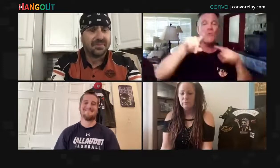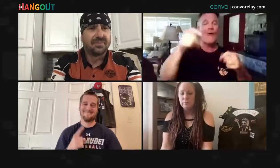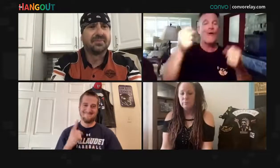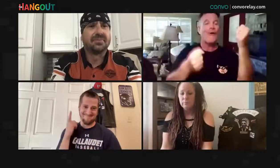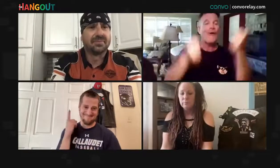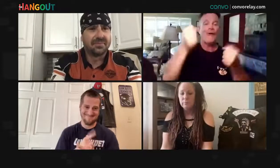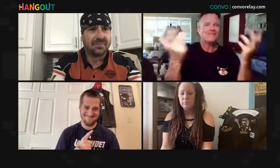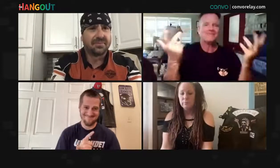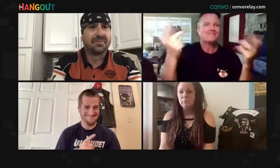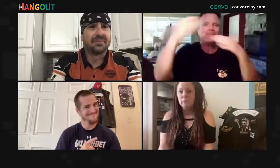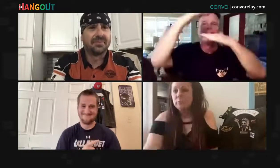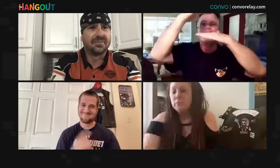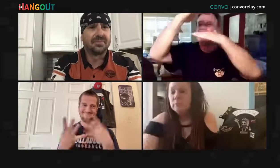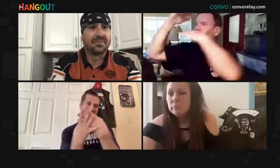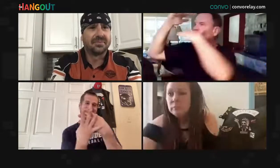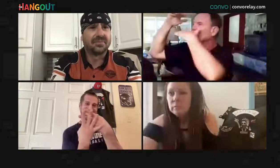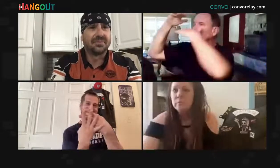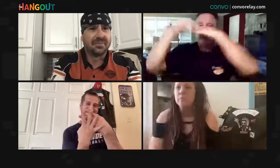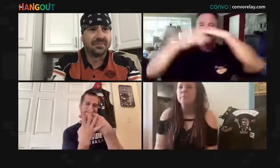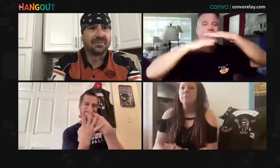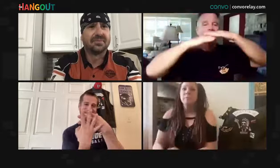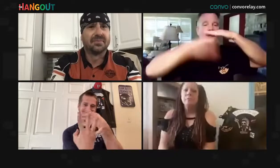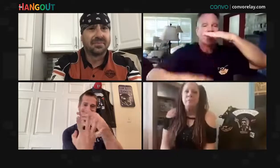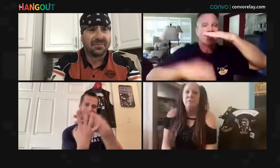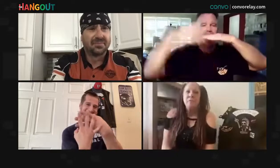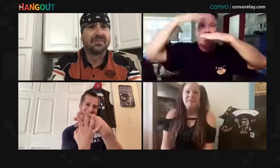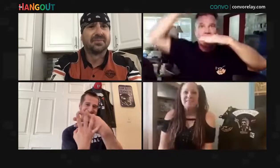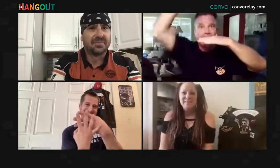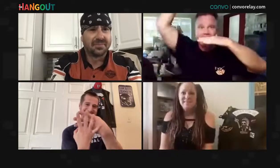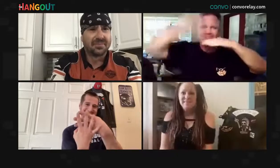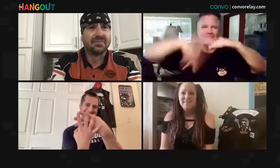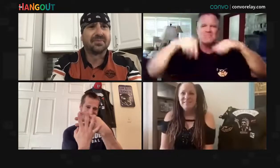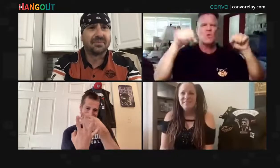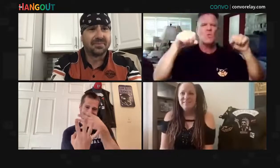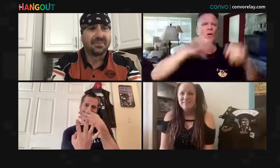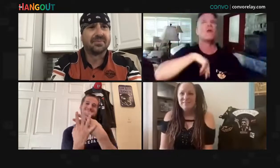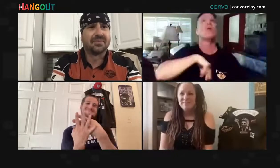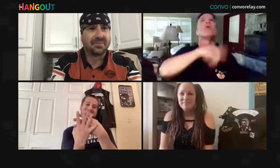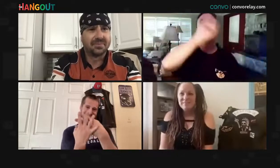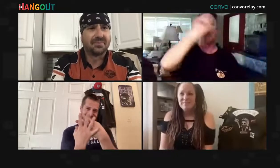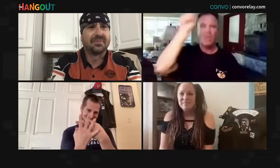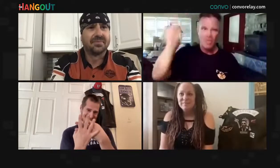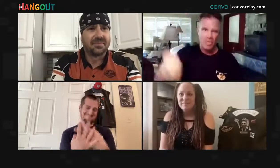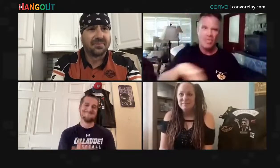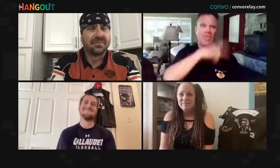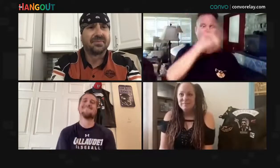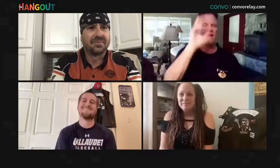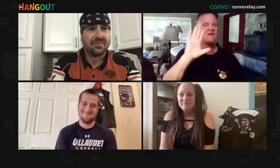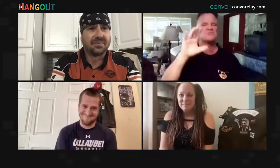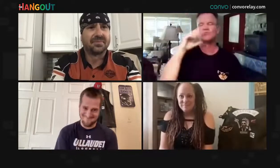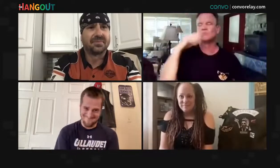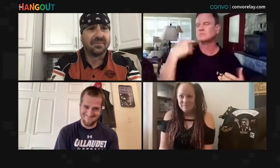from the clouds all the way to the asphalt. If you're in the car, you don't see what's below you, you just see what the windows are around